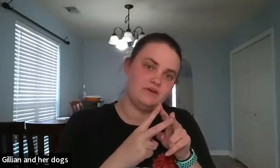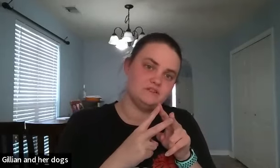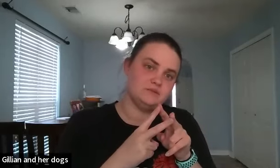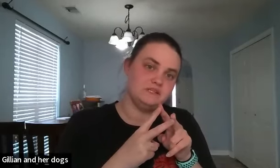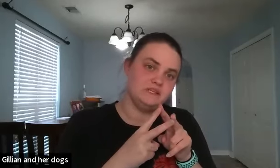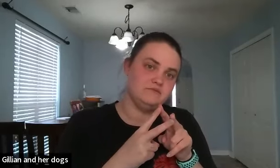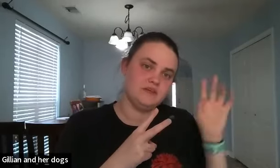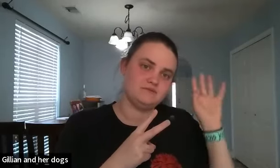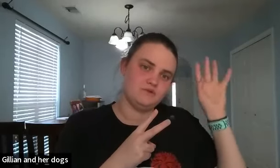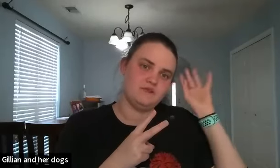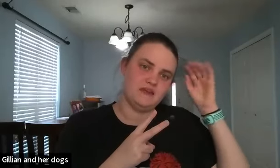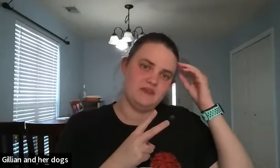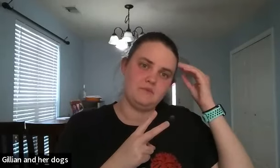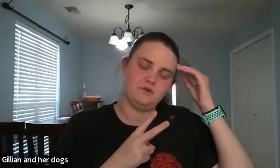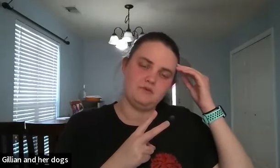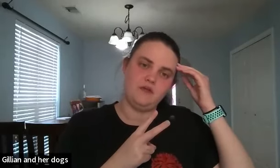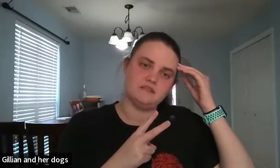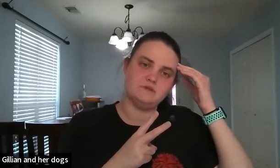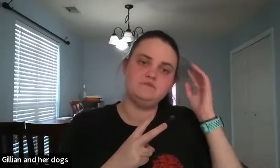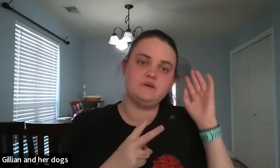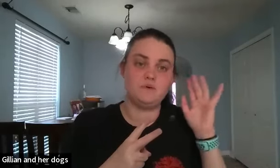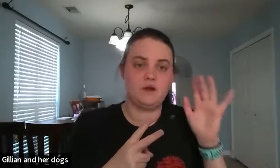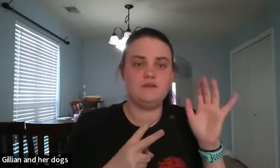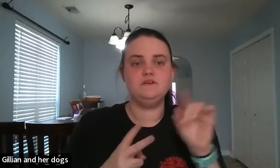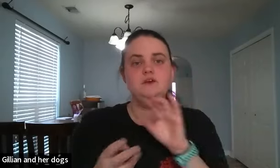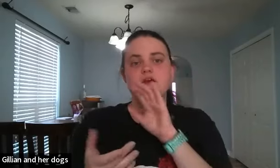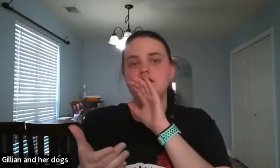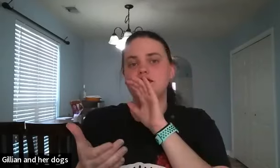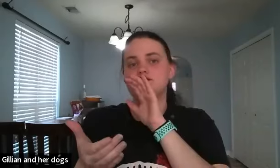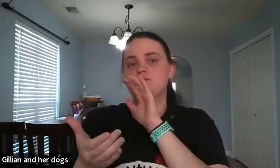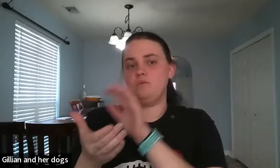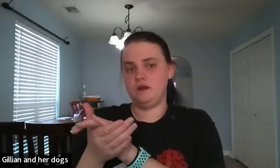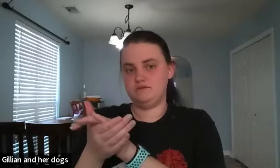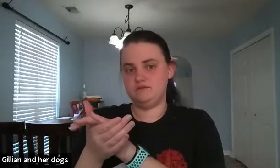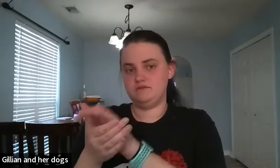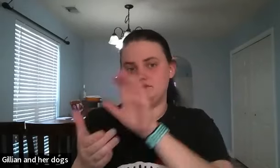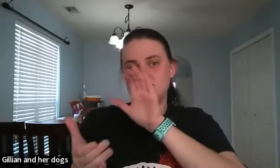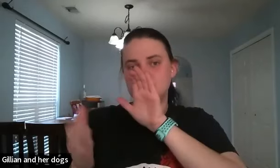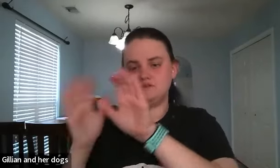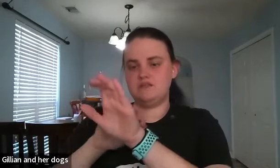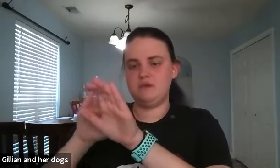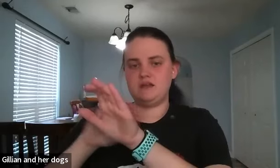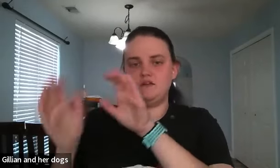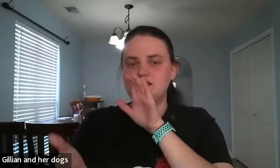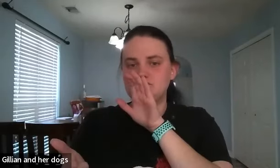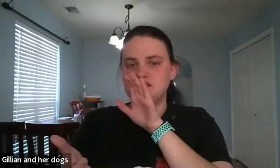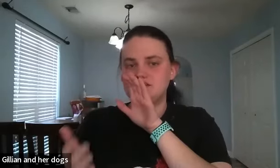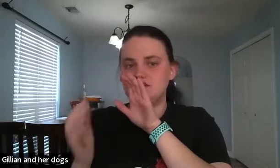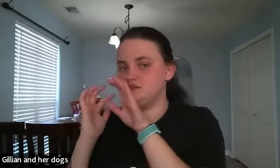also believe, but that's more for like, I think upper with the husband, but for wife, it's wife. So it's like the back of your hands rested on your